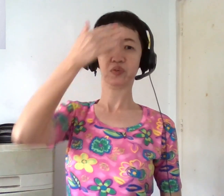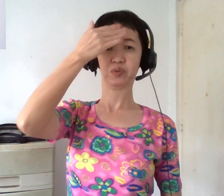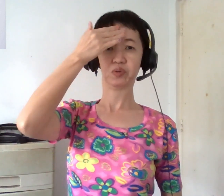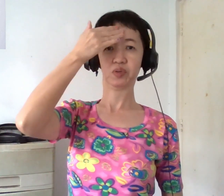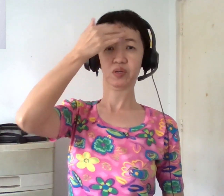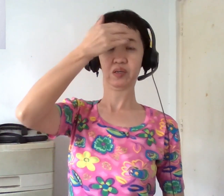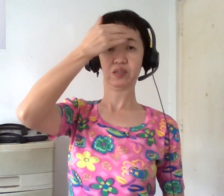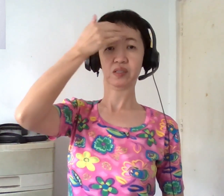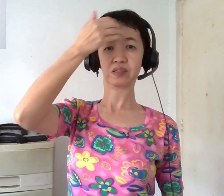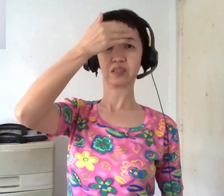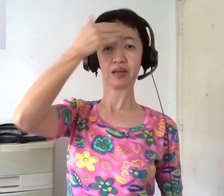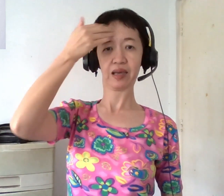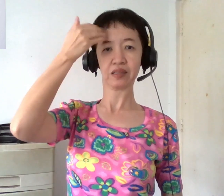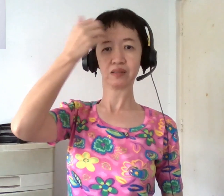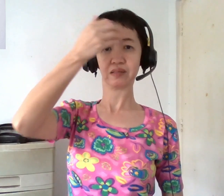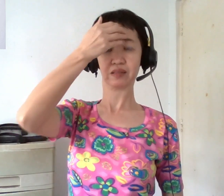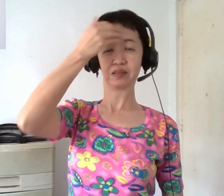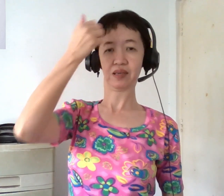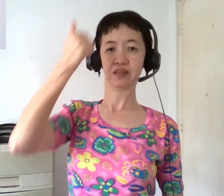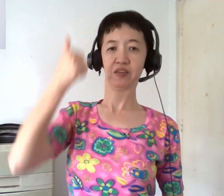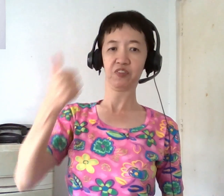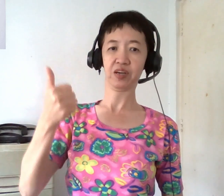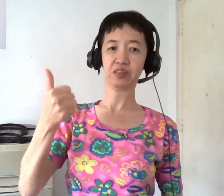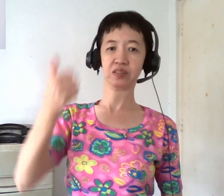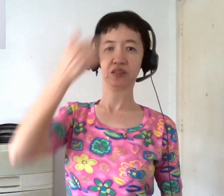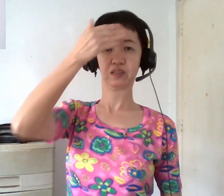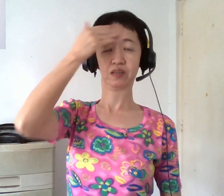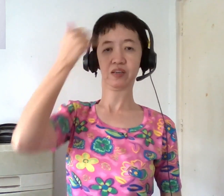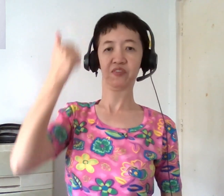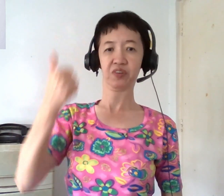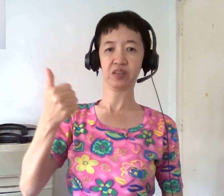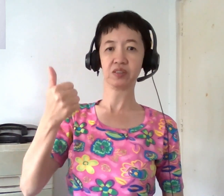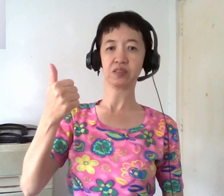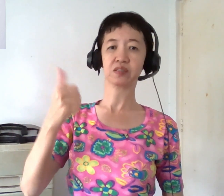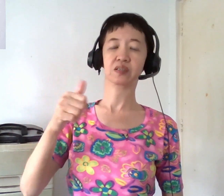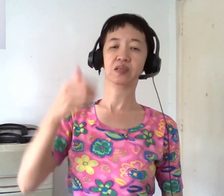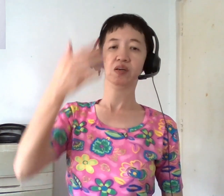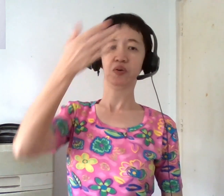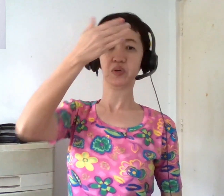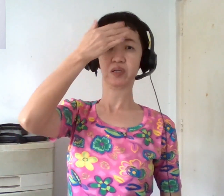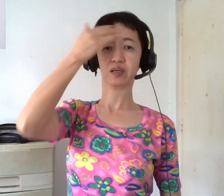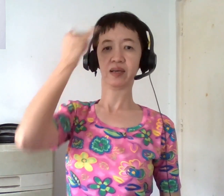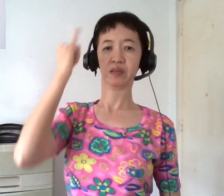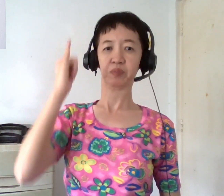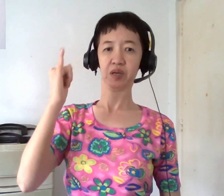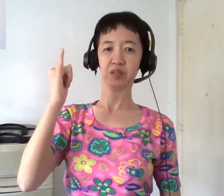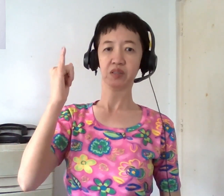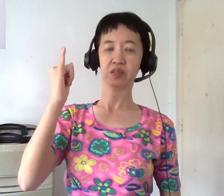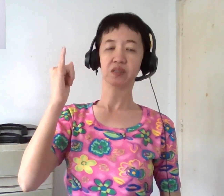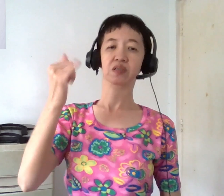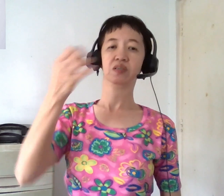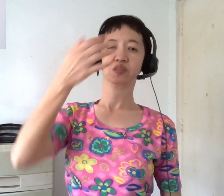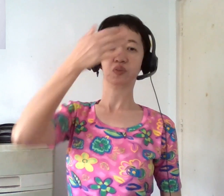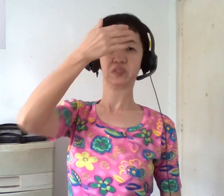So this is grand and then father, grandfather or grandmother. So it's